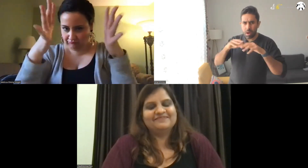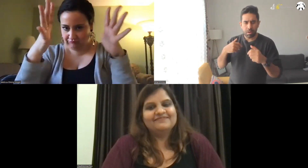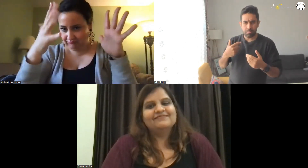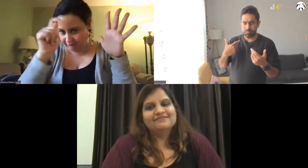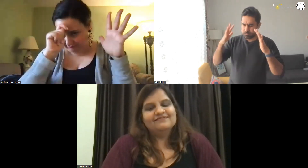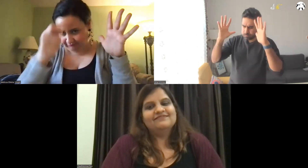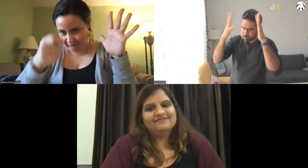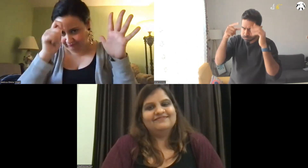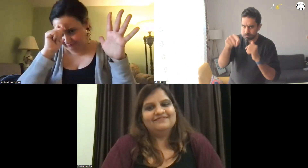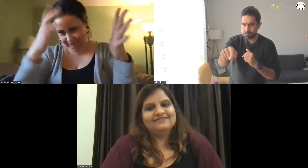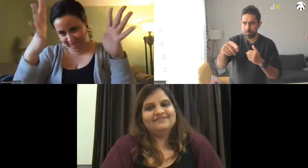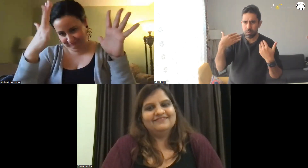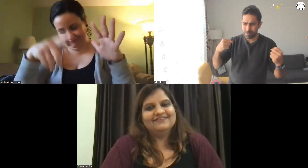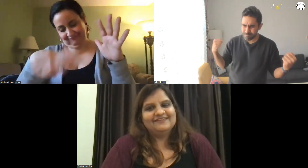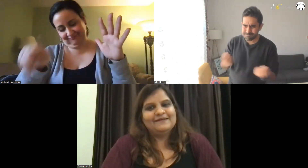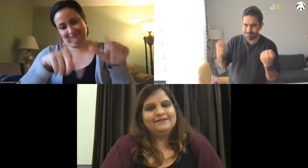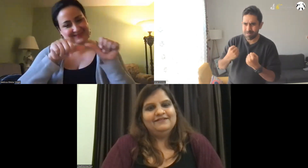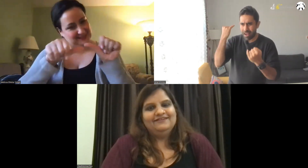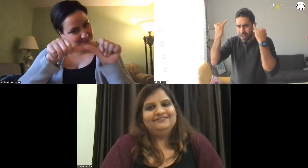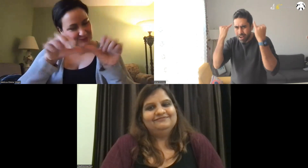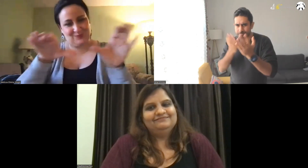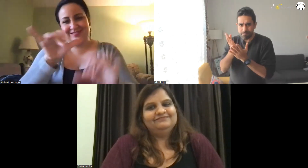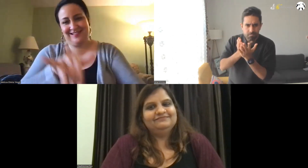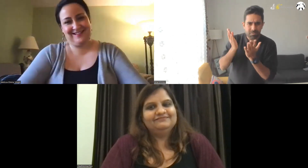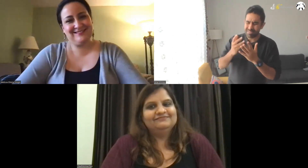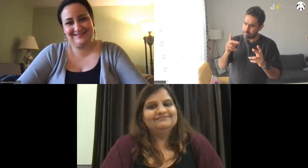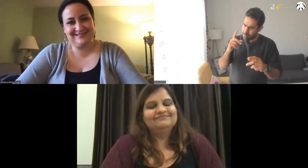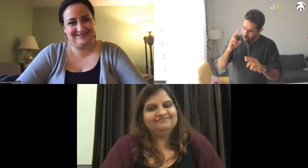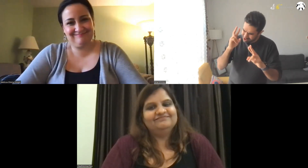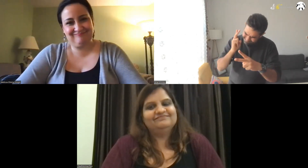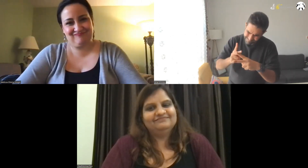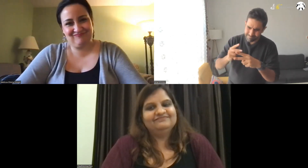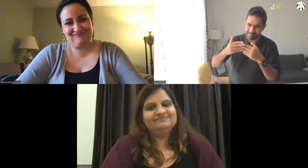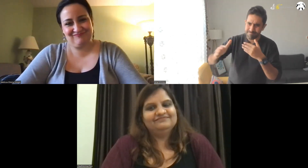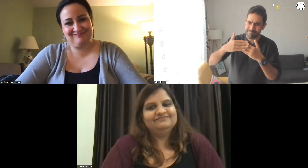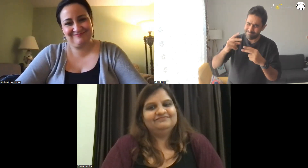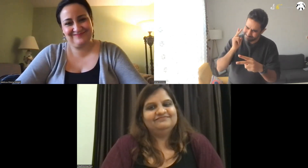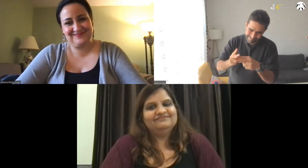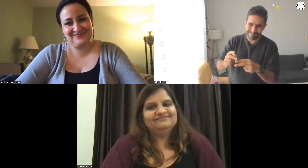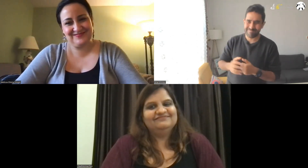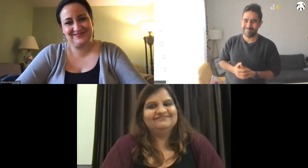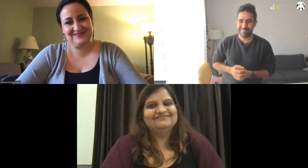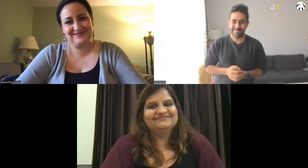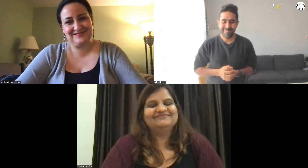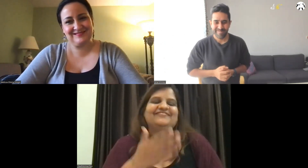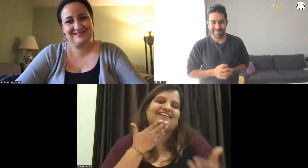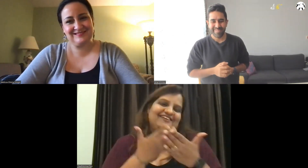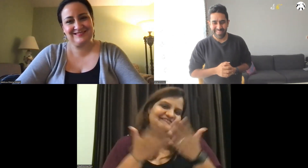this was really nice. And I have seen how Deaf Women 2 have worked with various ideas, and just keep